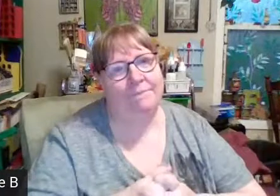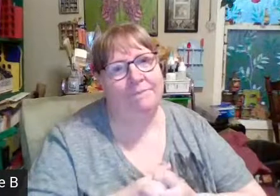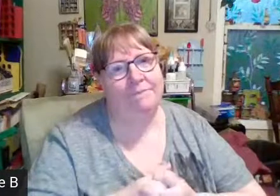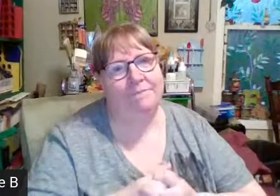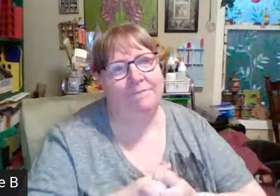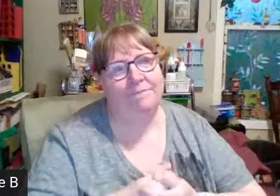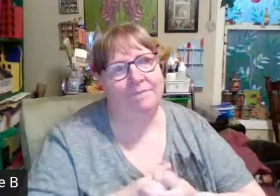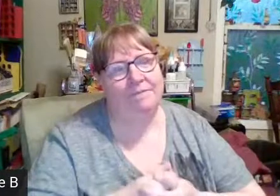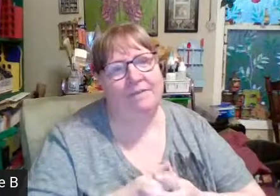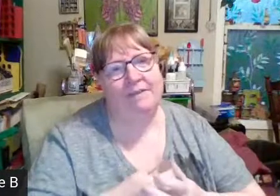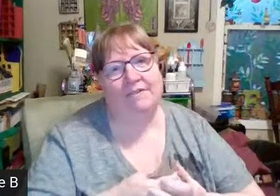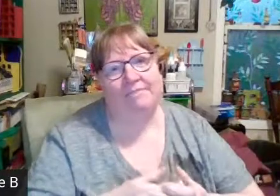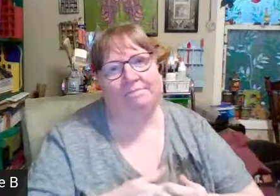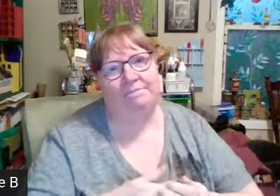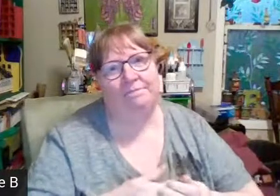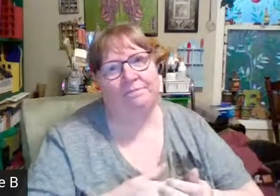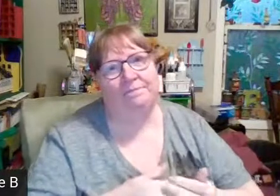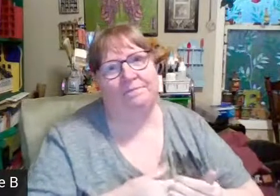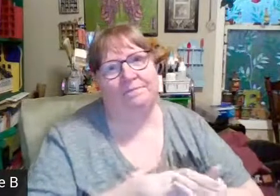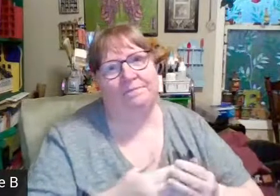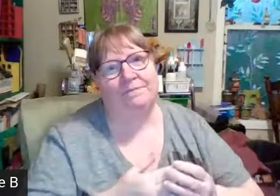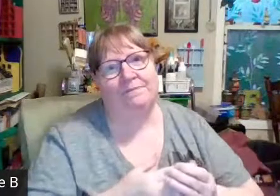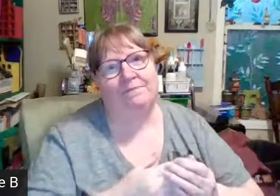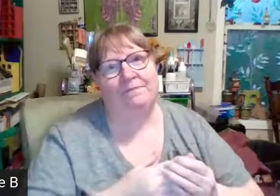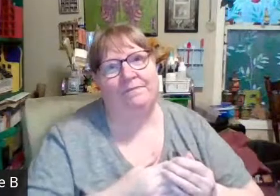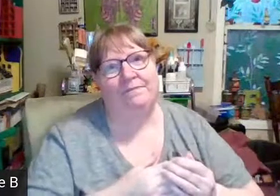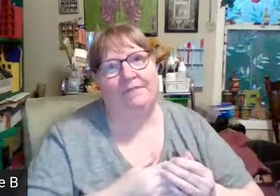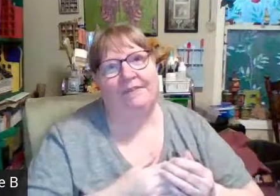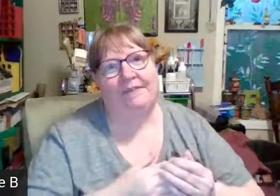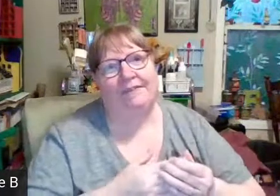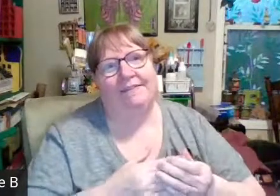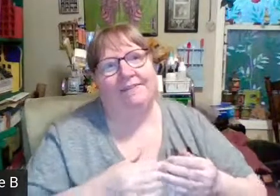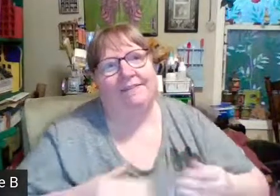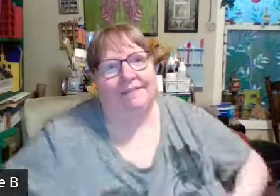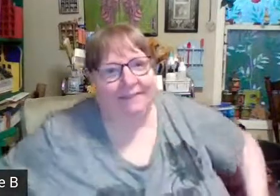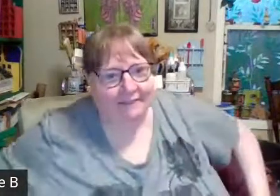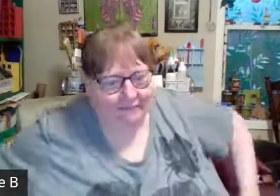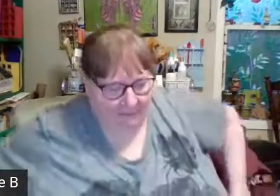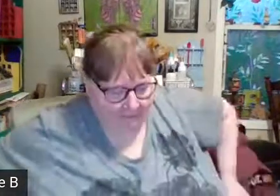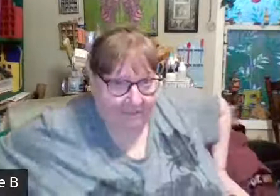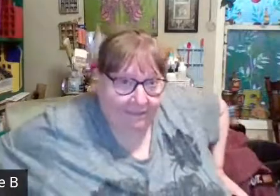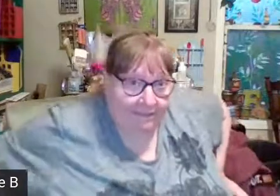there's a favor to have Susie sign a little higher or tilt your camera.